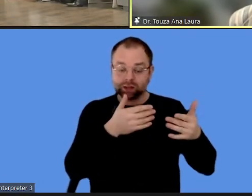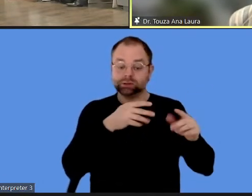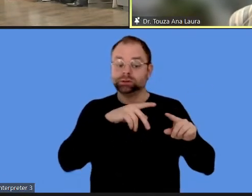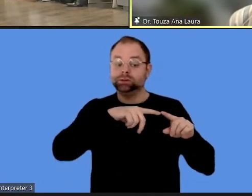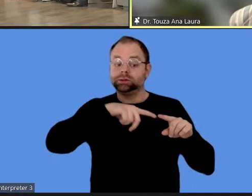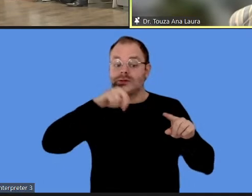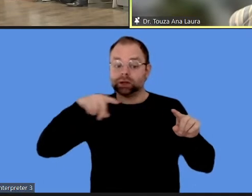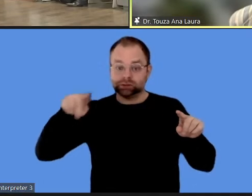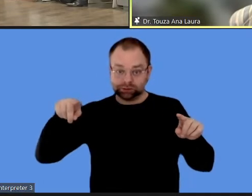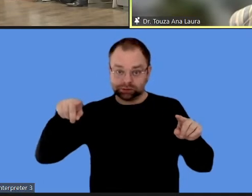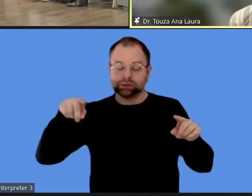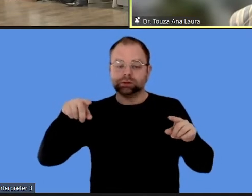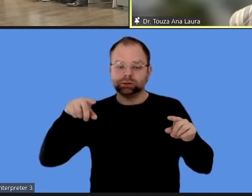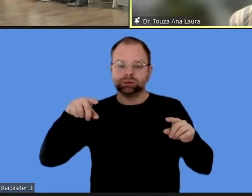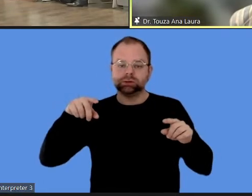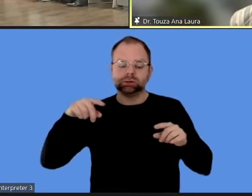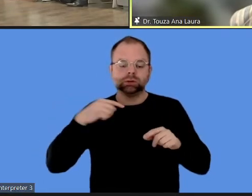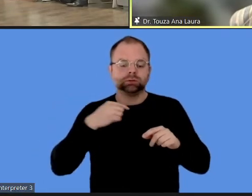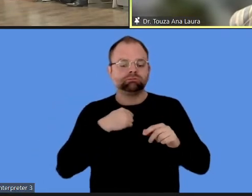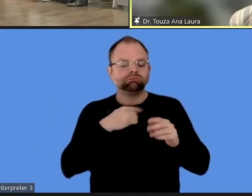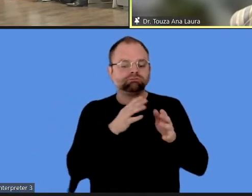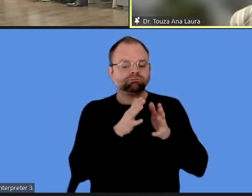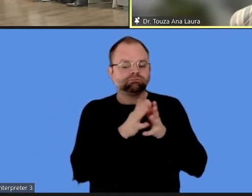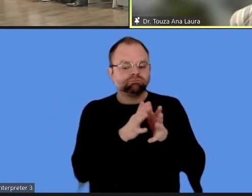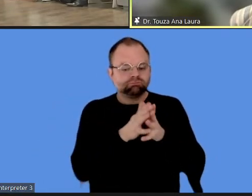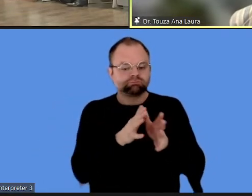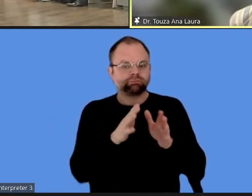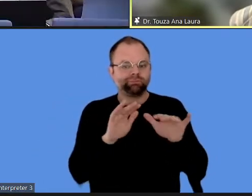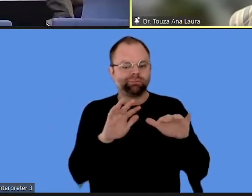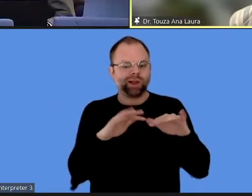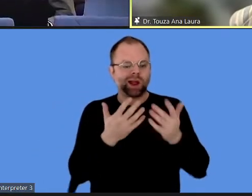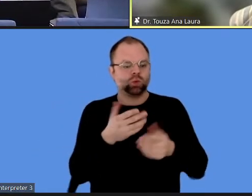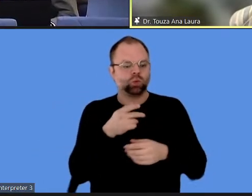je vous dirai comment l'insécurité